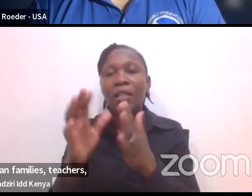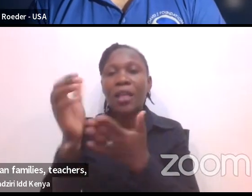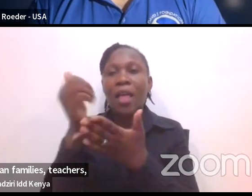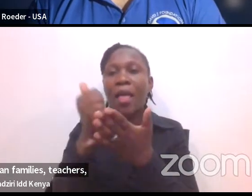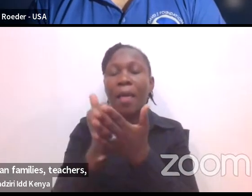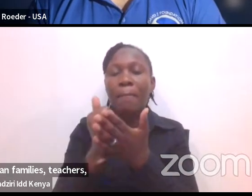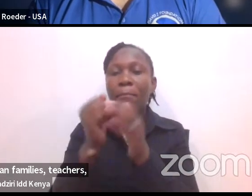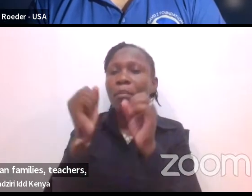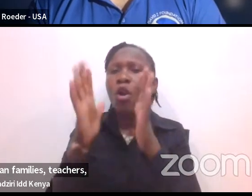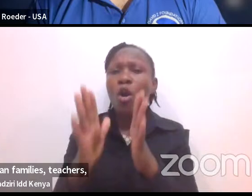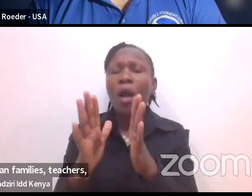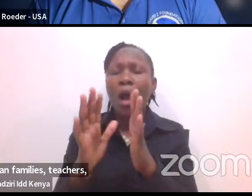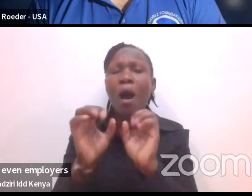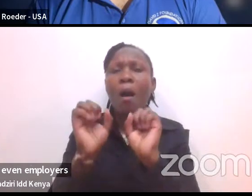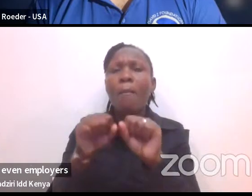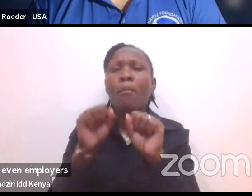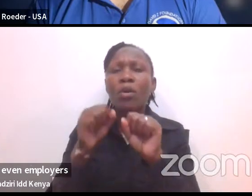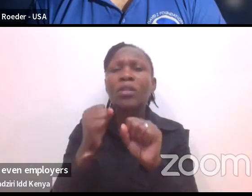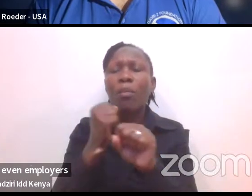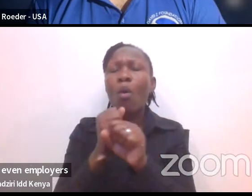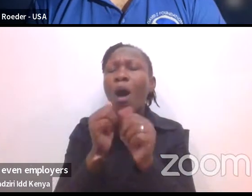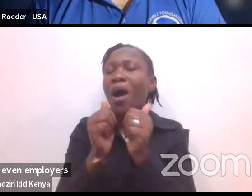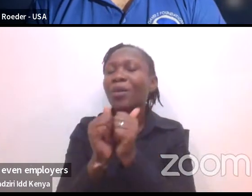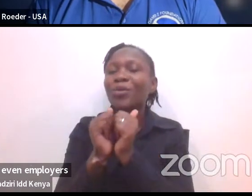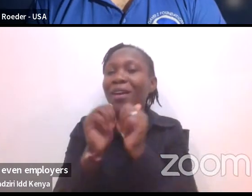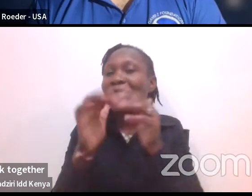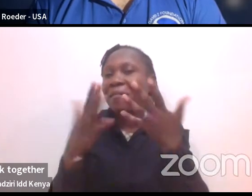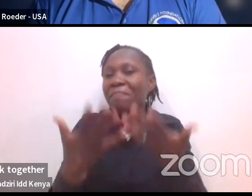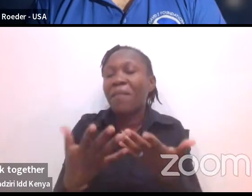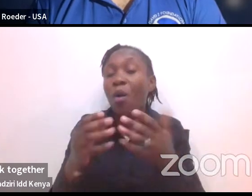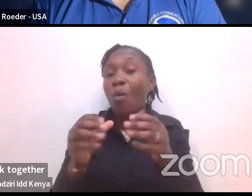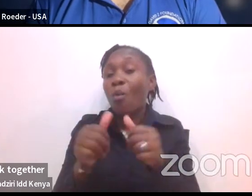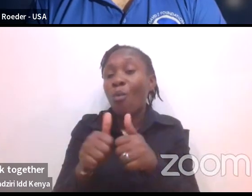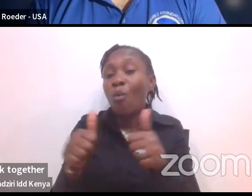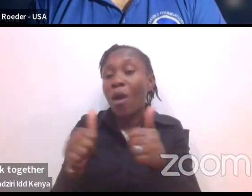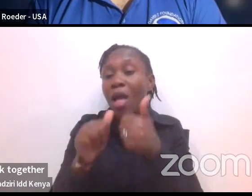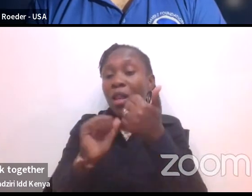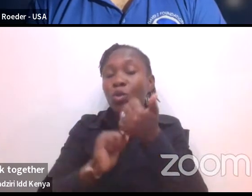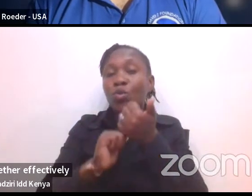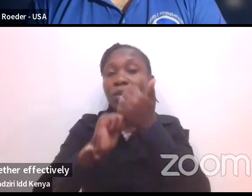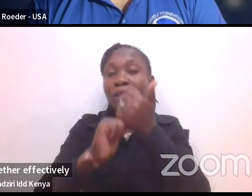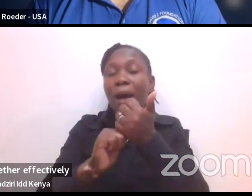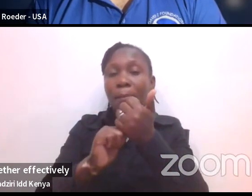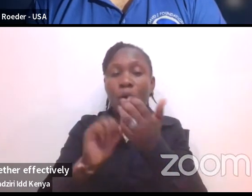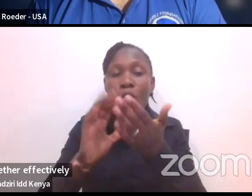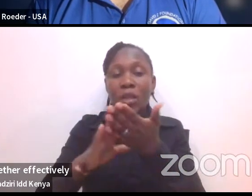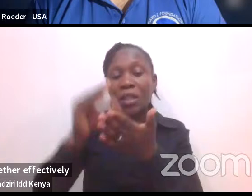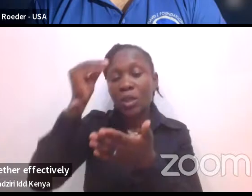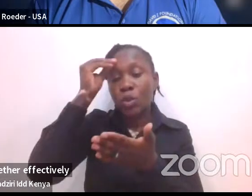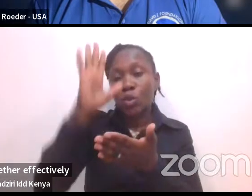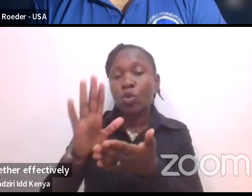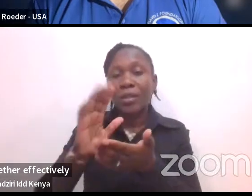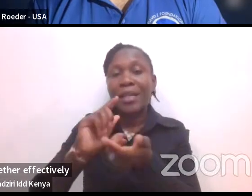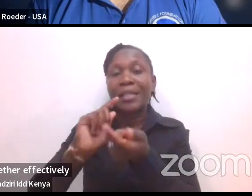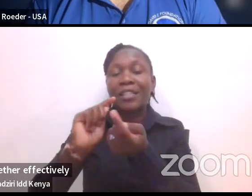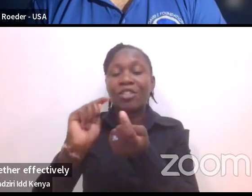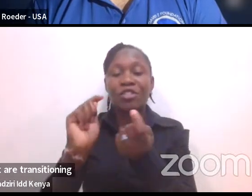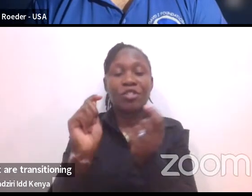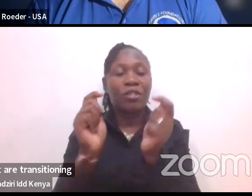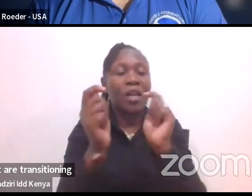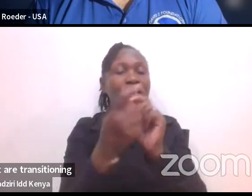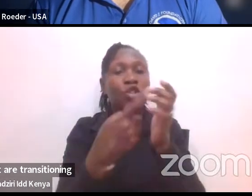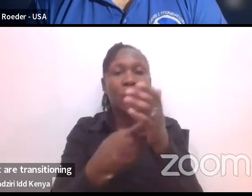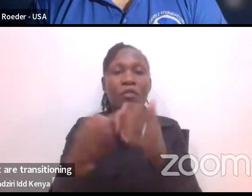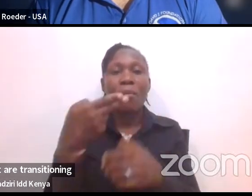how can they work together effectively to support students that are transitioning from secondary